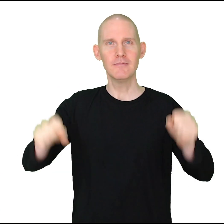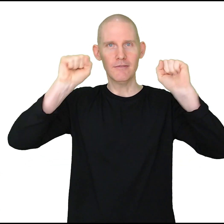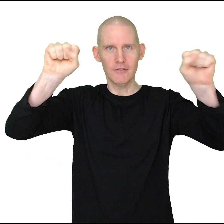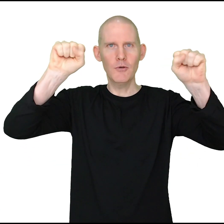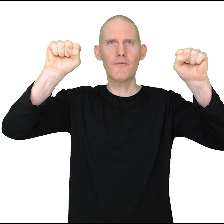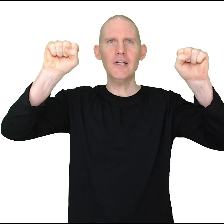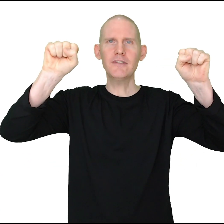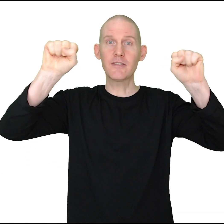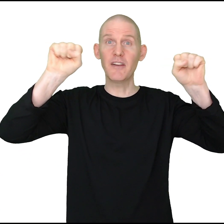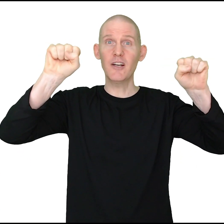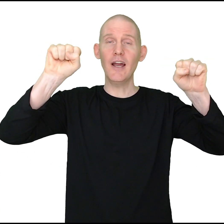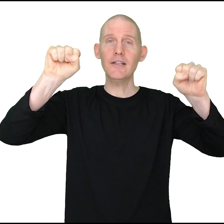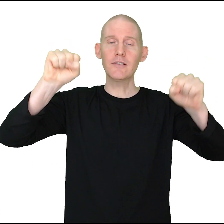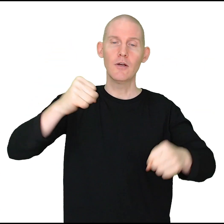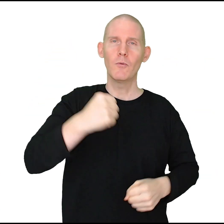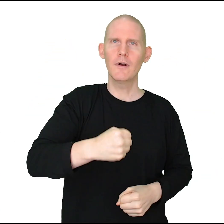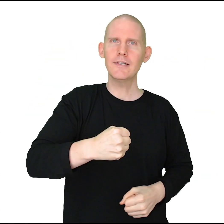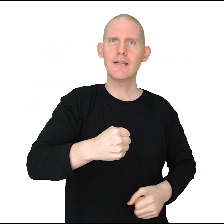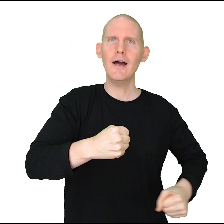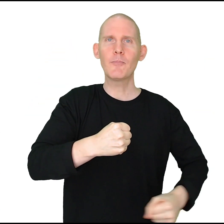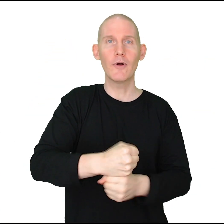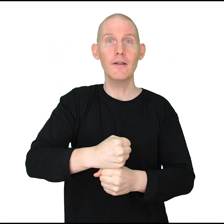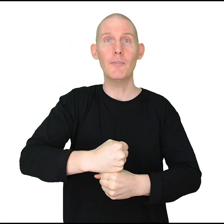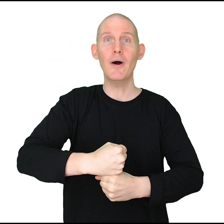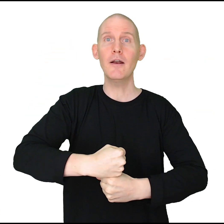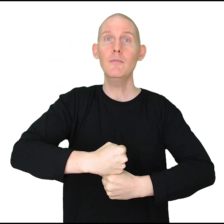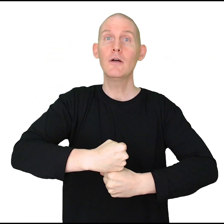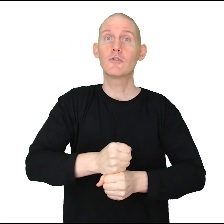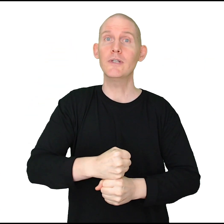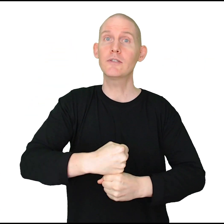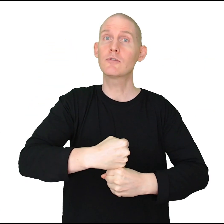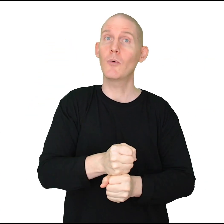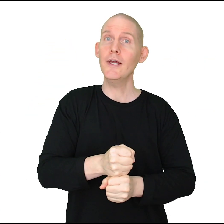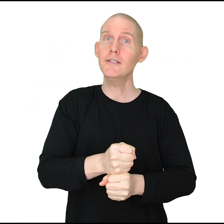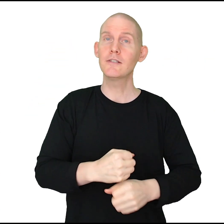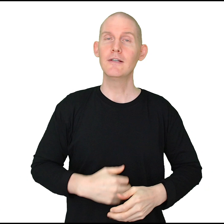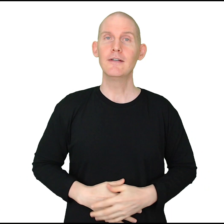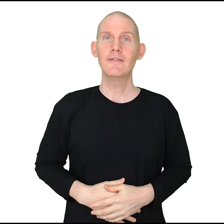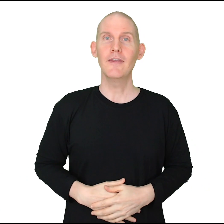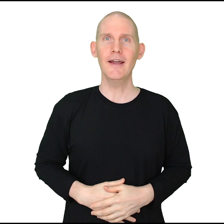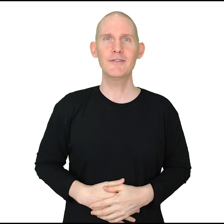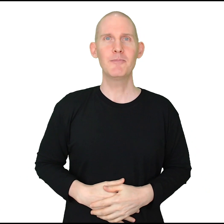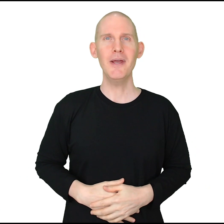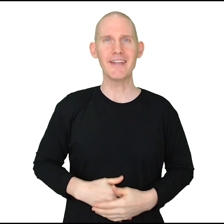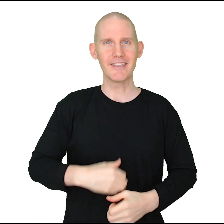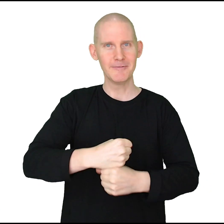review. 2 fists, a letter S, 1 on top, 1 on the bottom, twist twice.